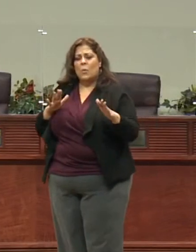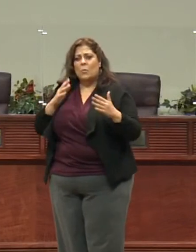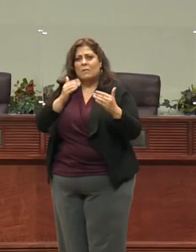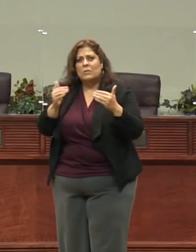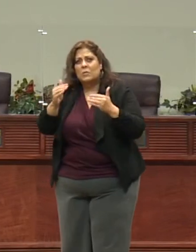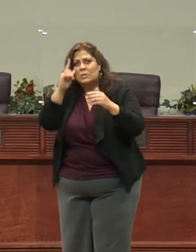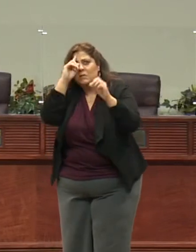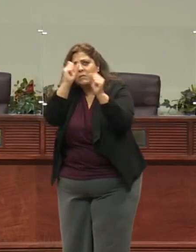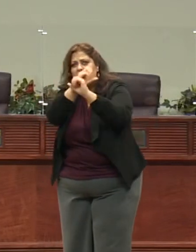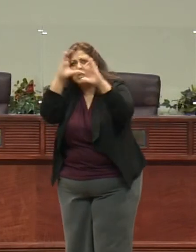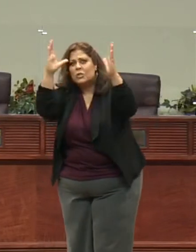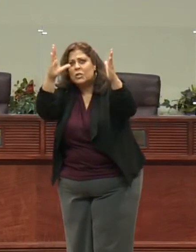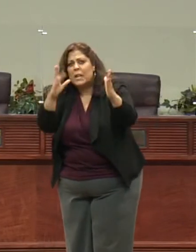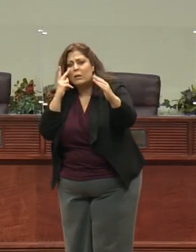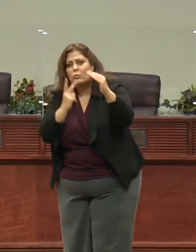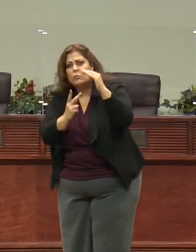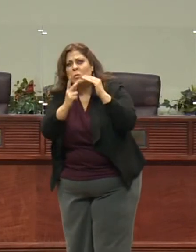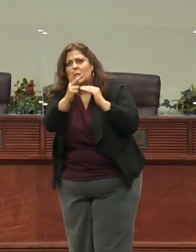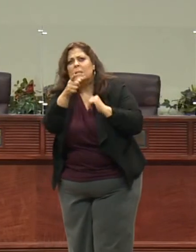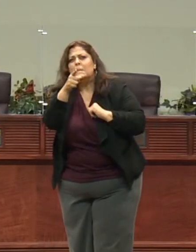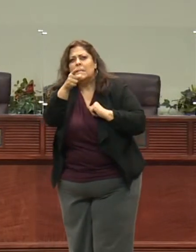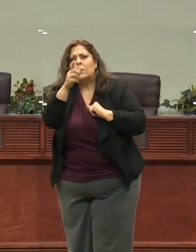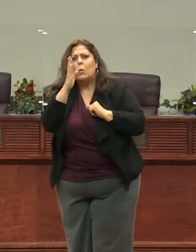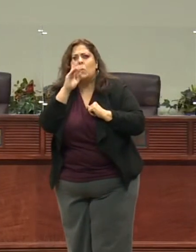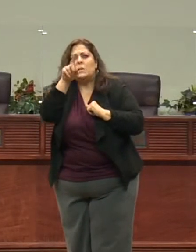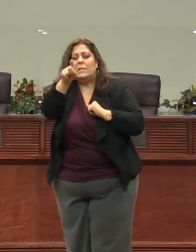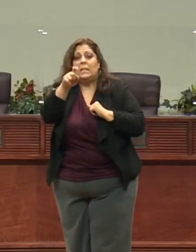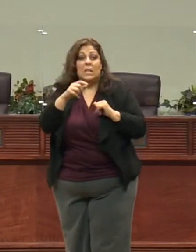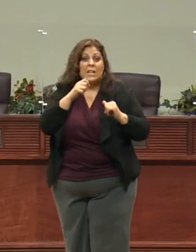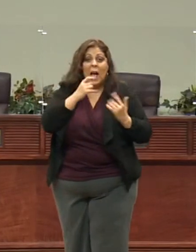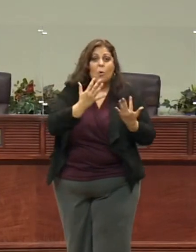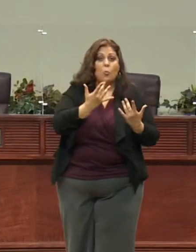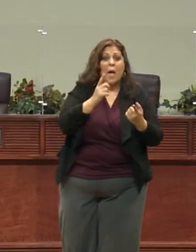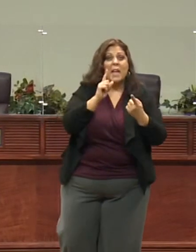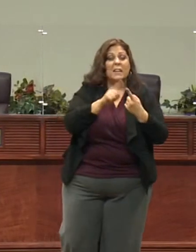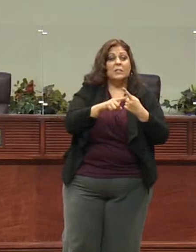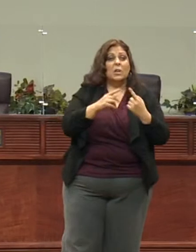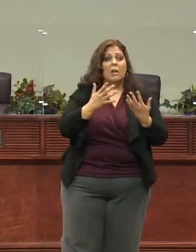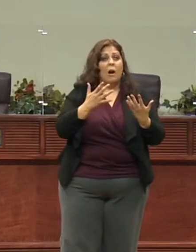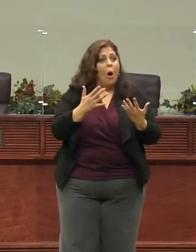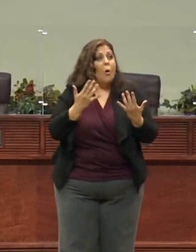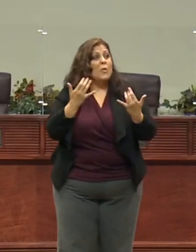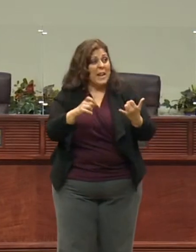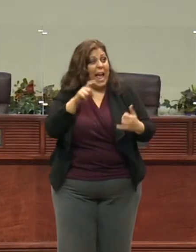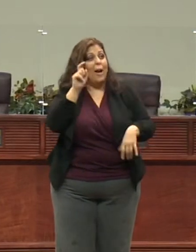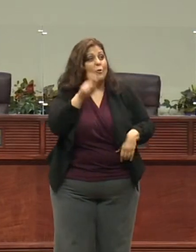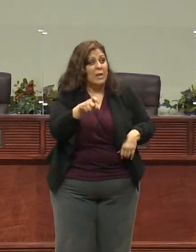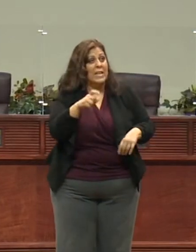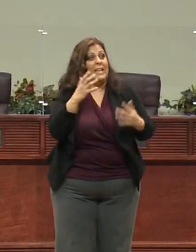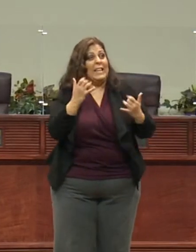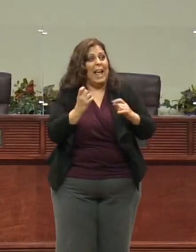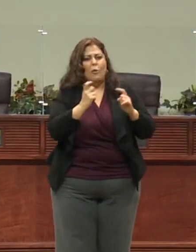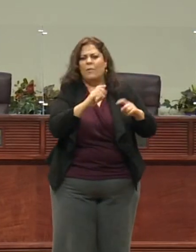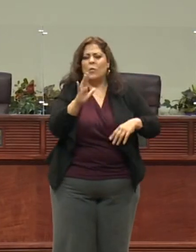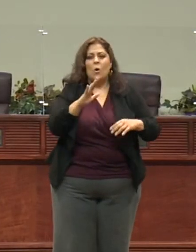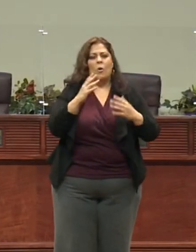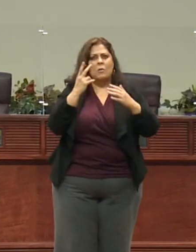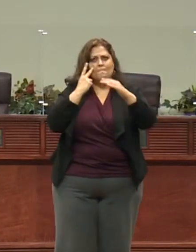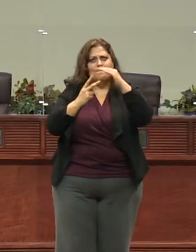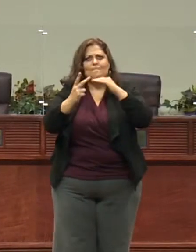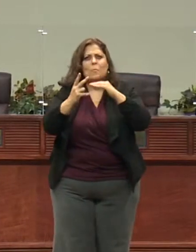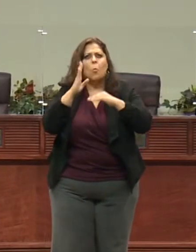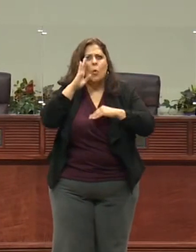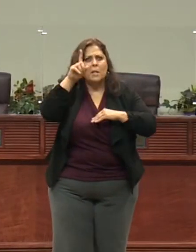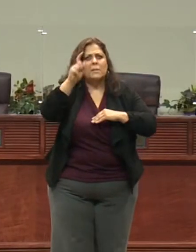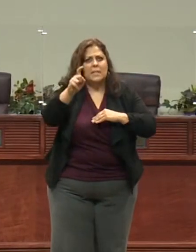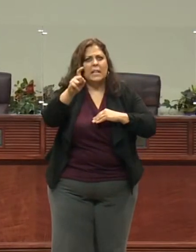is someone who anticipates the need for something before it's needed, and they take action in a timely manner.